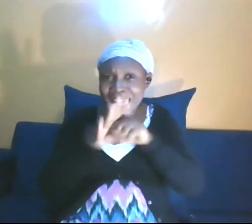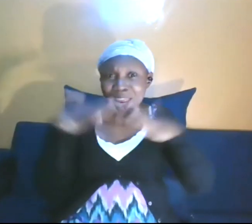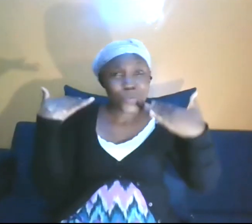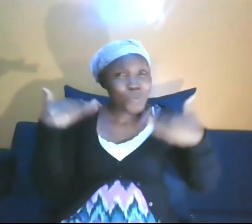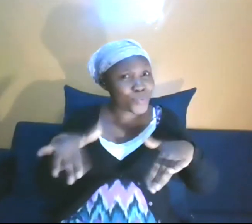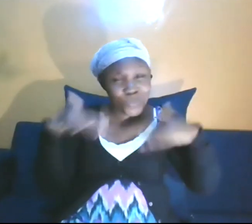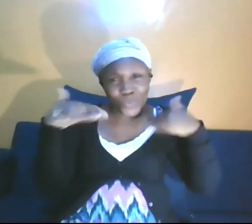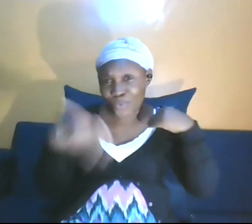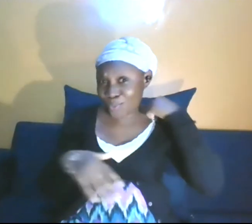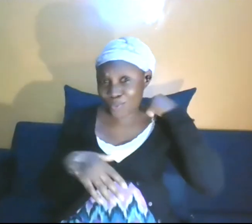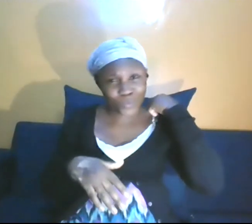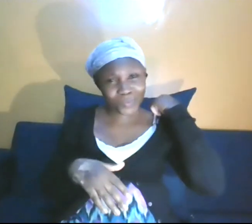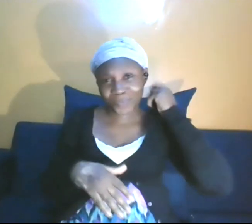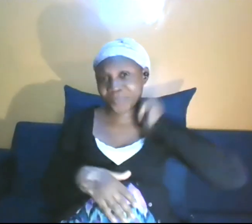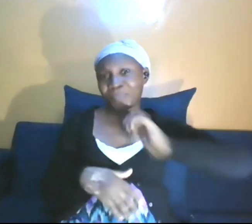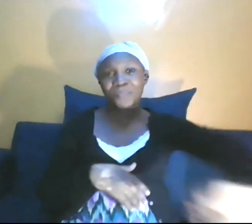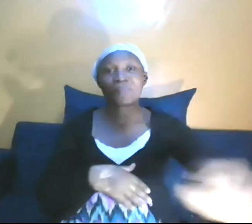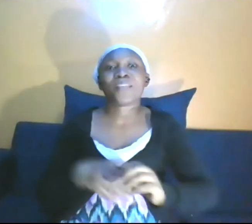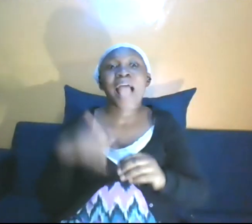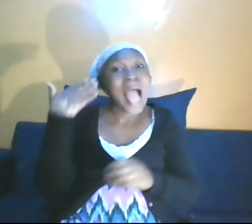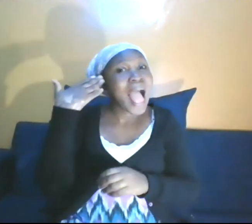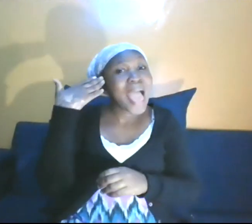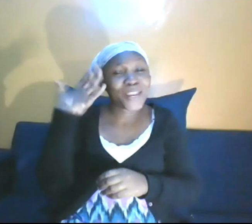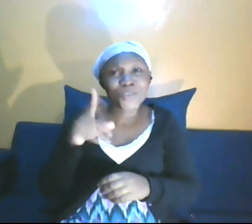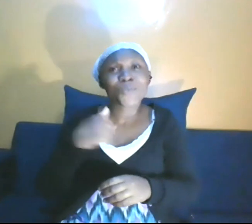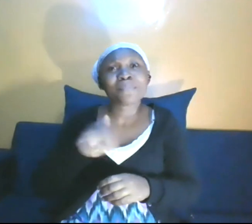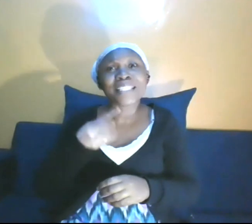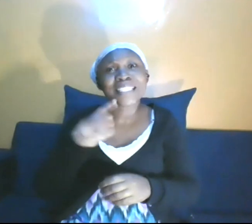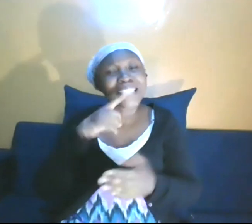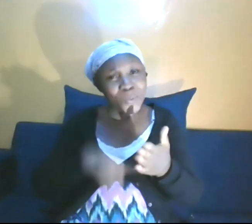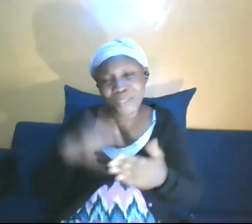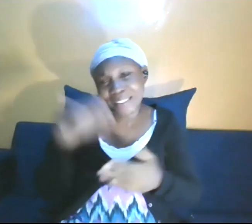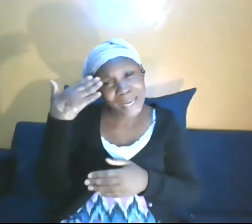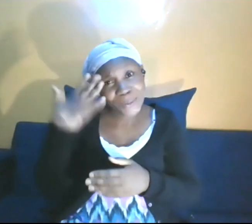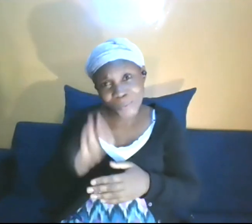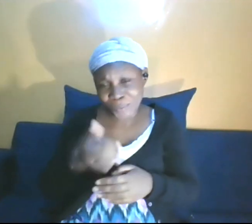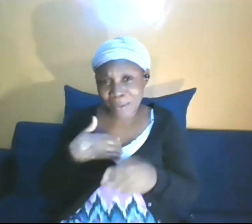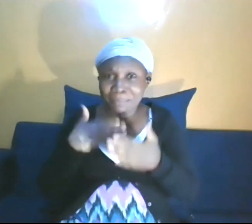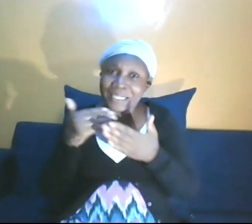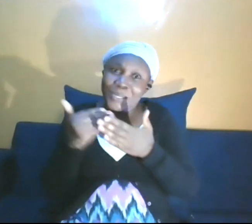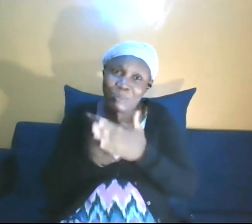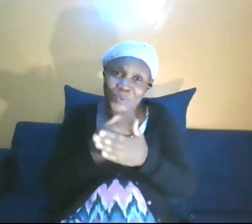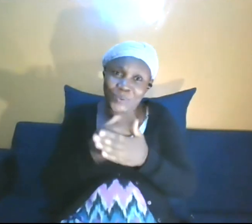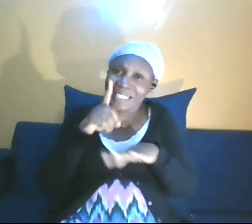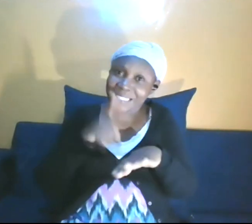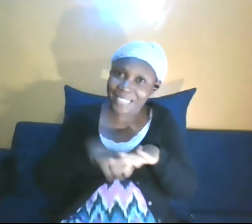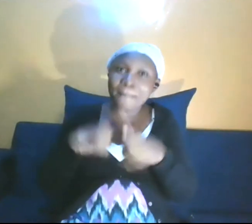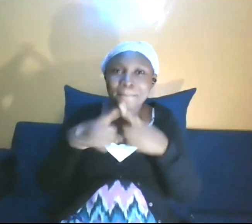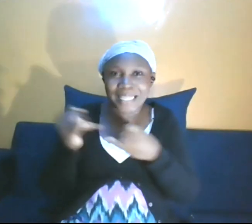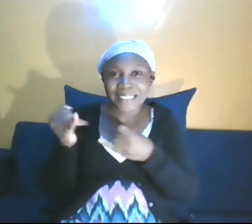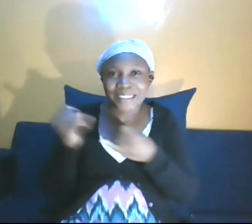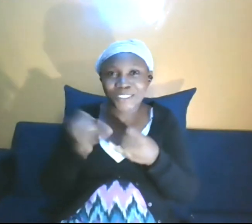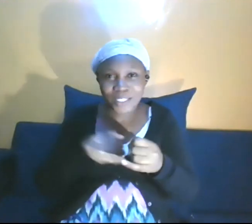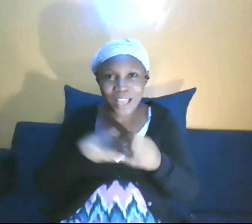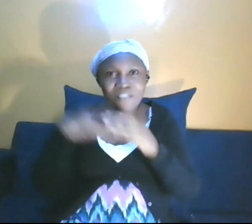I don't know what you want me to say here today. I haven't been part of these, but I'll introduce myself. I'm a professor at the University of Cape